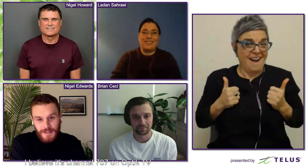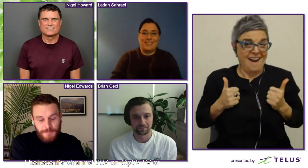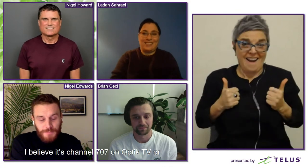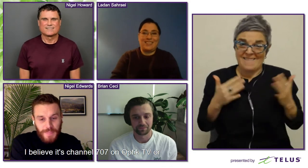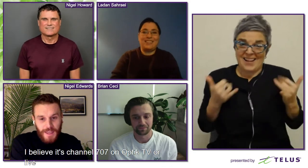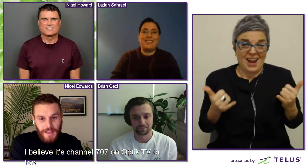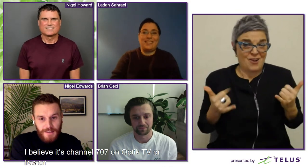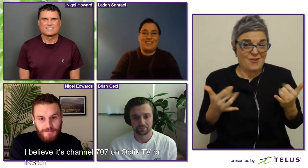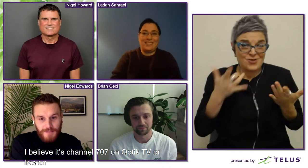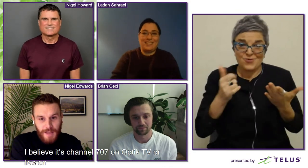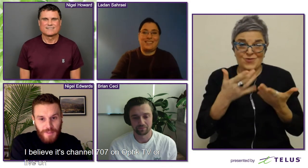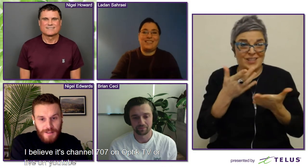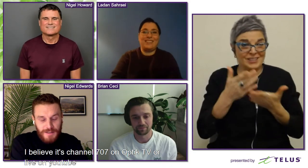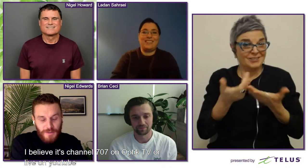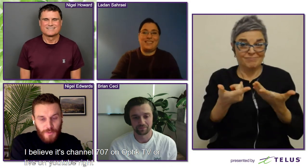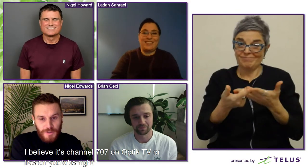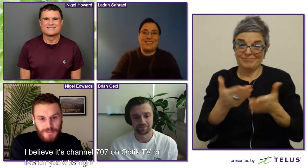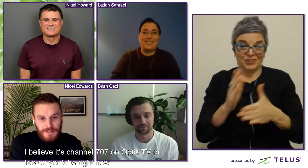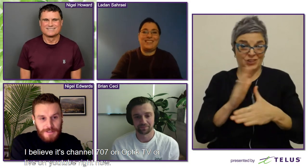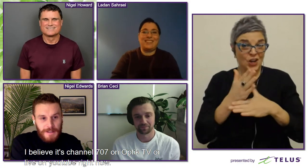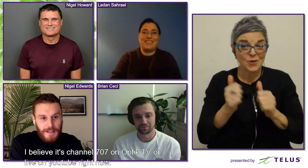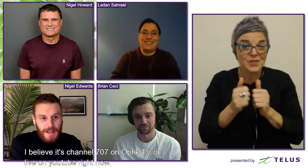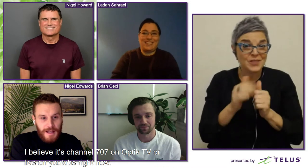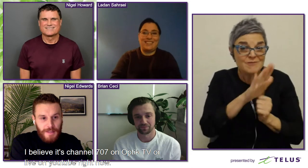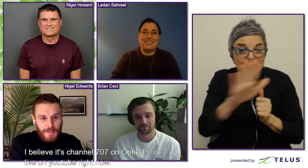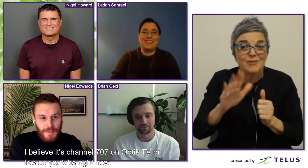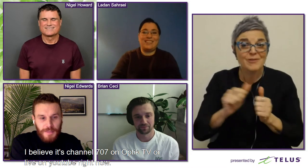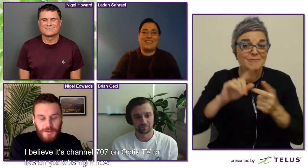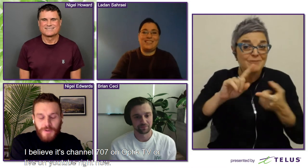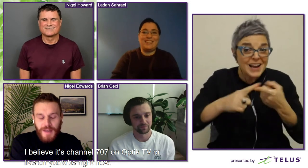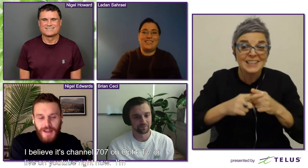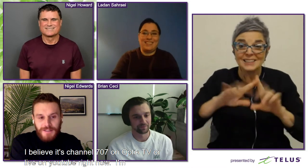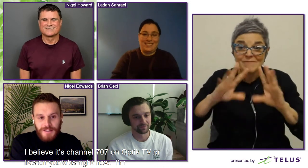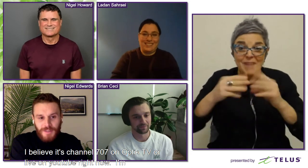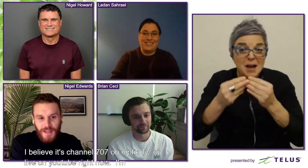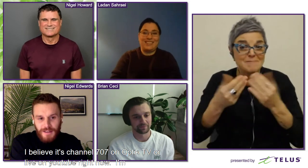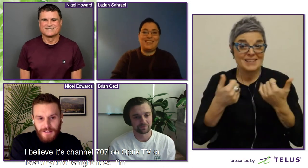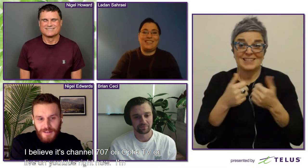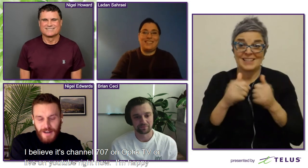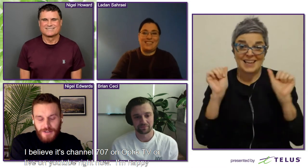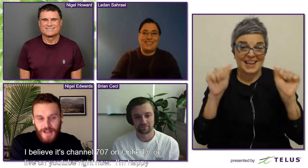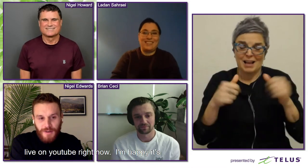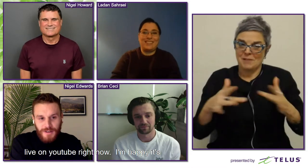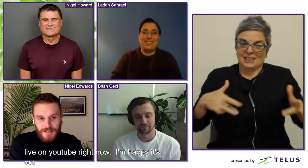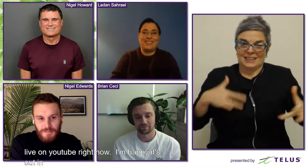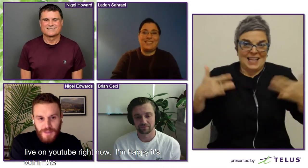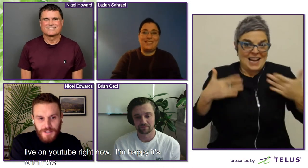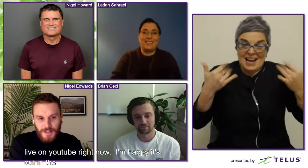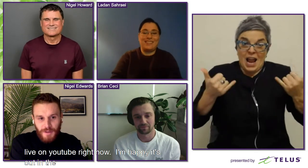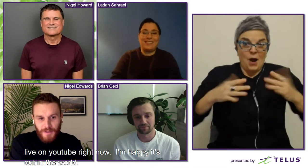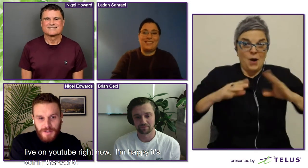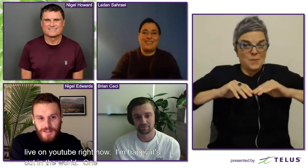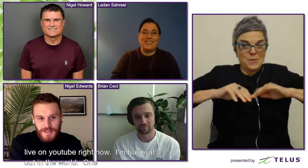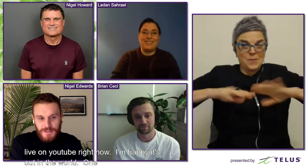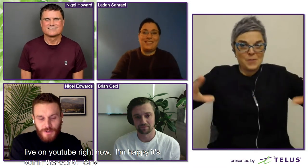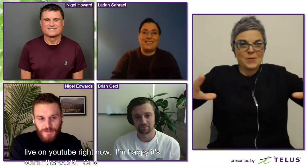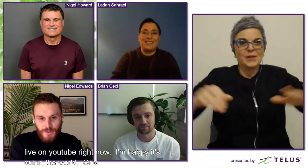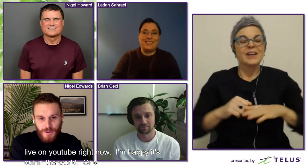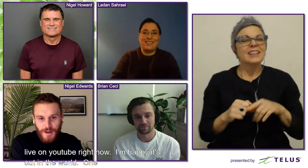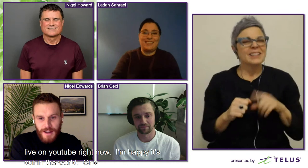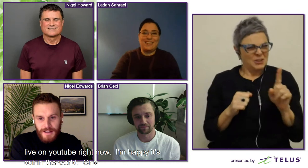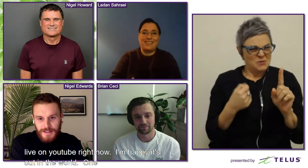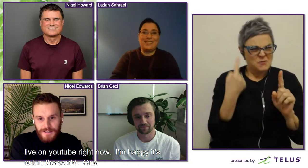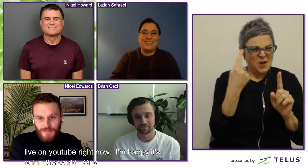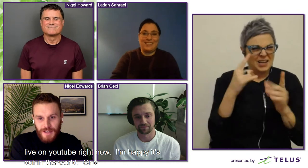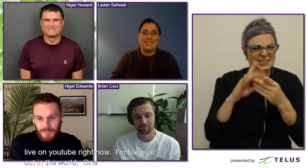Very excited and happy that it's out in the world. There's one anecdote that Nigel Howard didn't mention about his sort